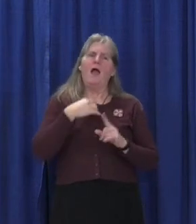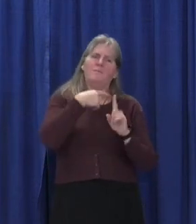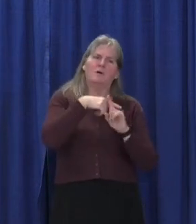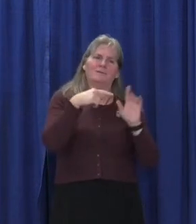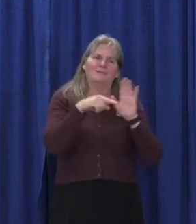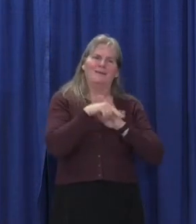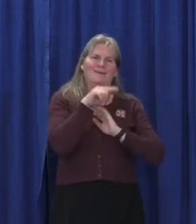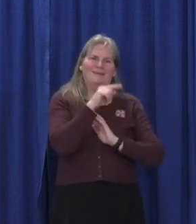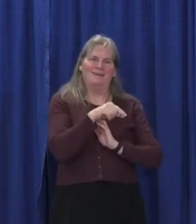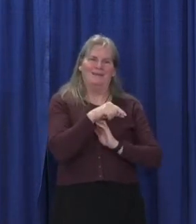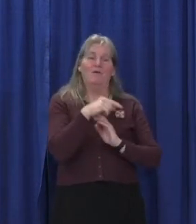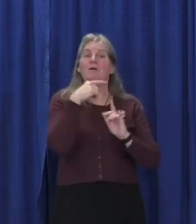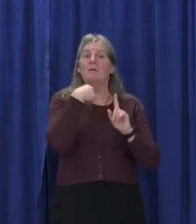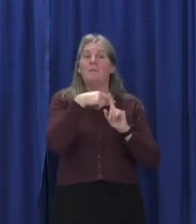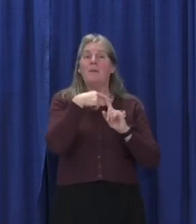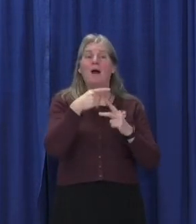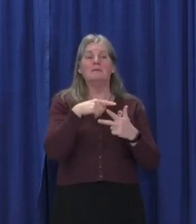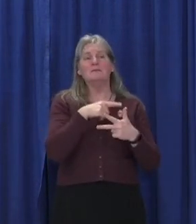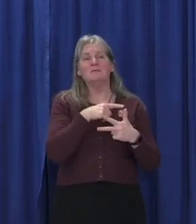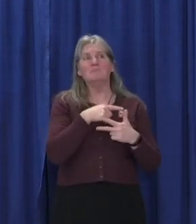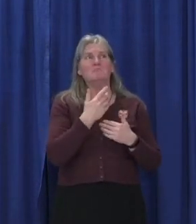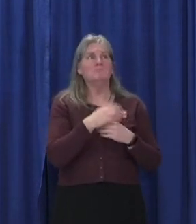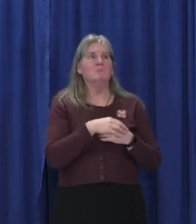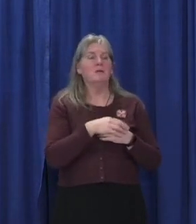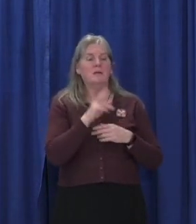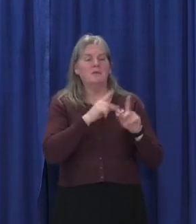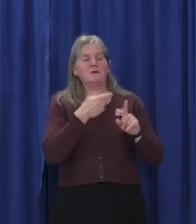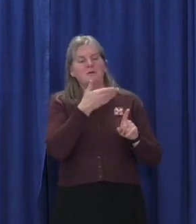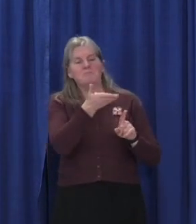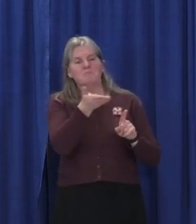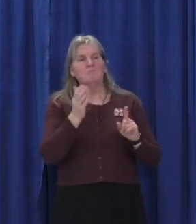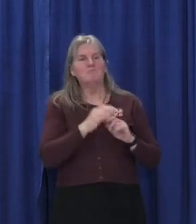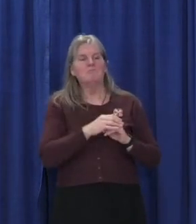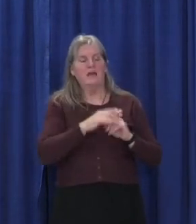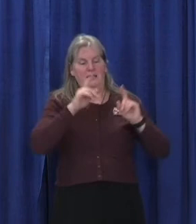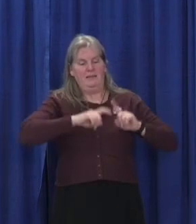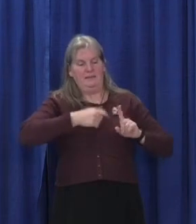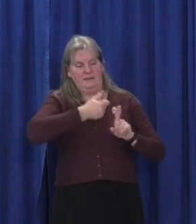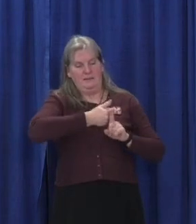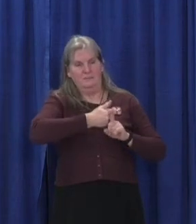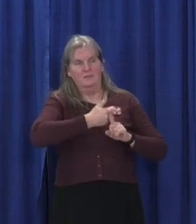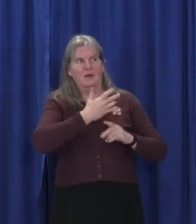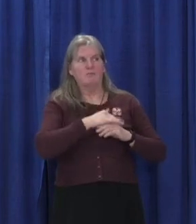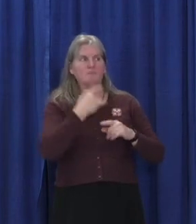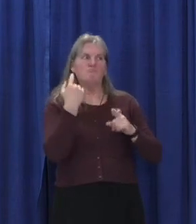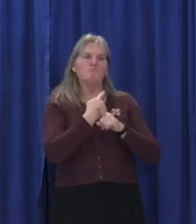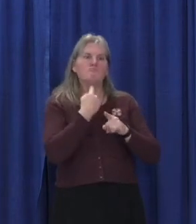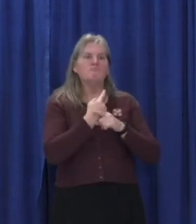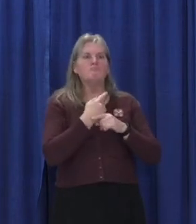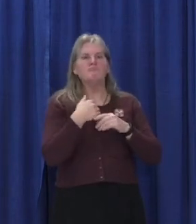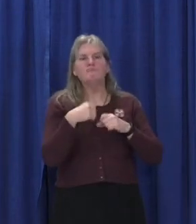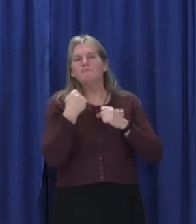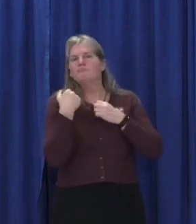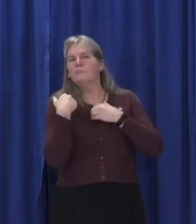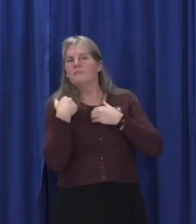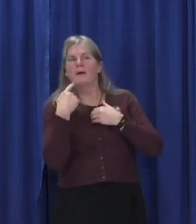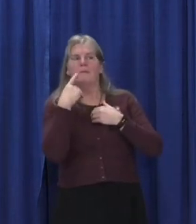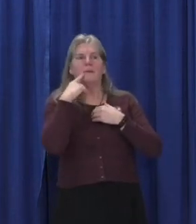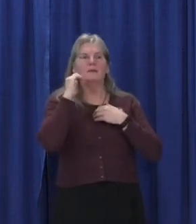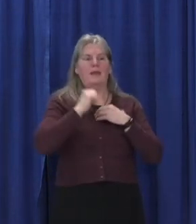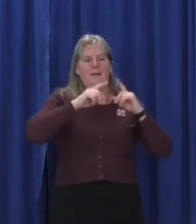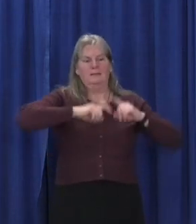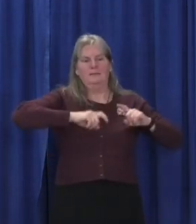So the benefits are that people who are testing themselves, they want to do the right thing. They can